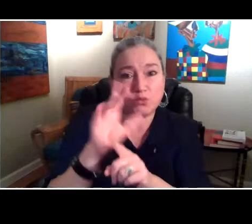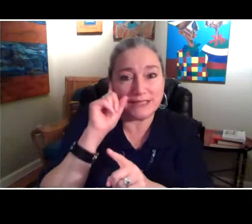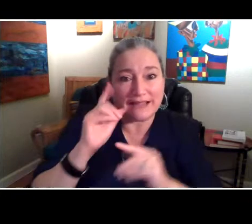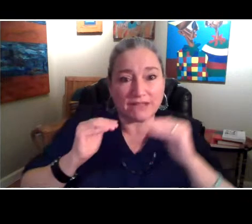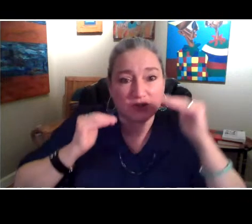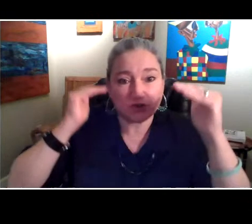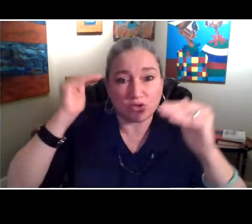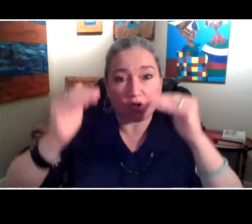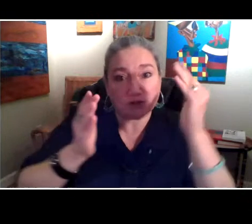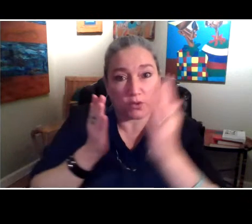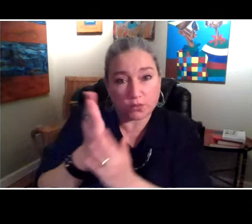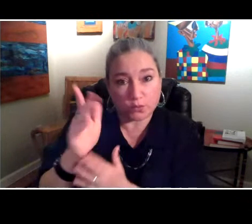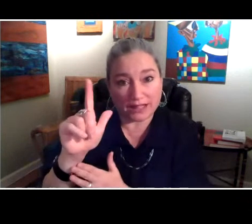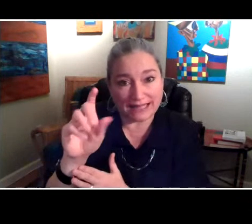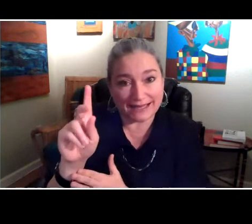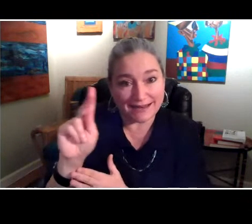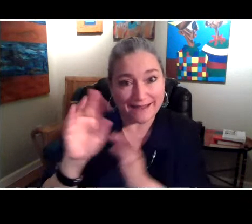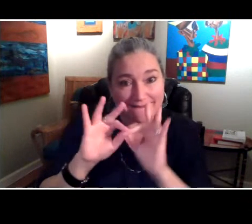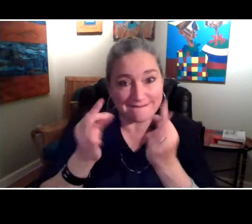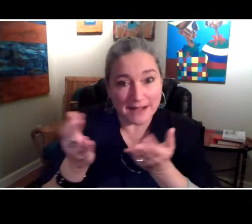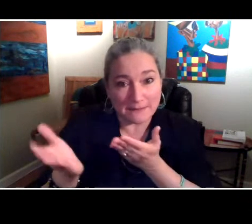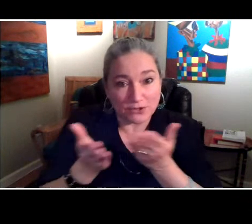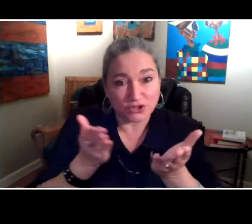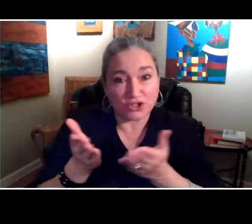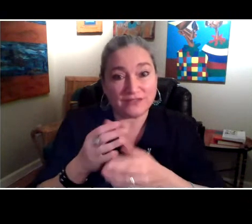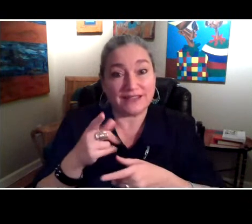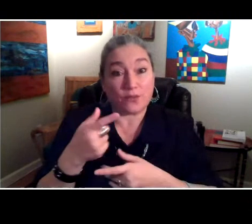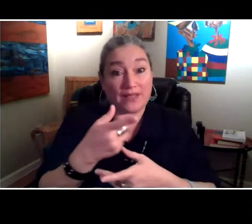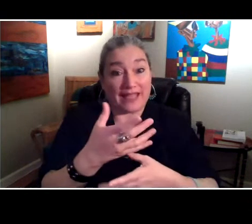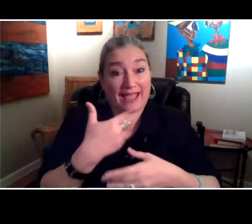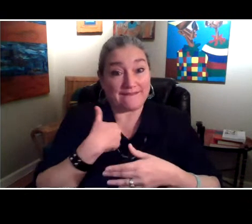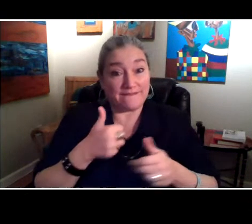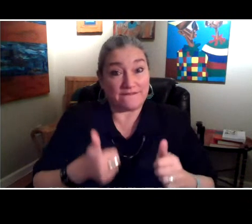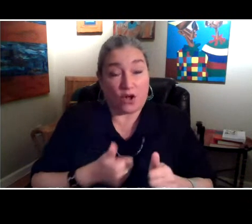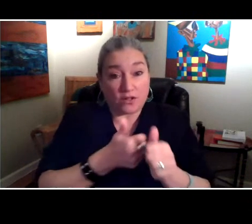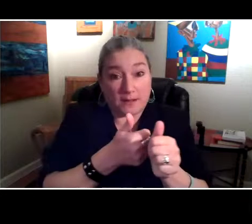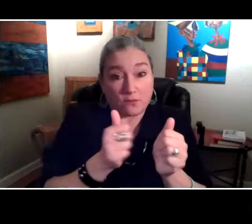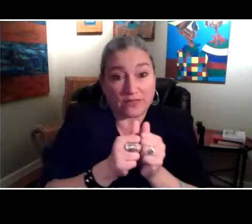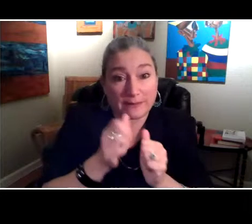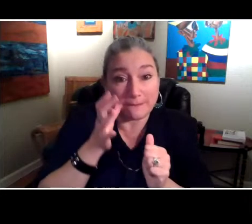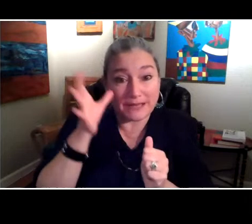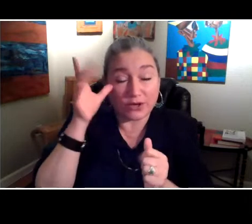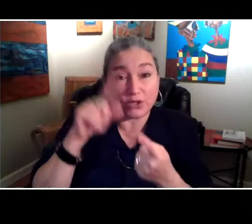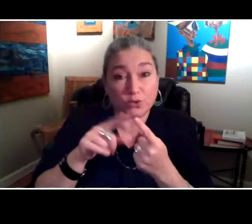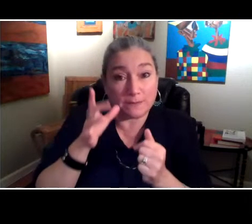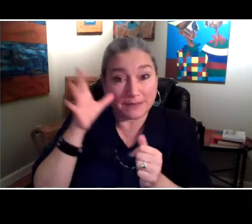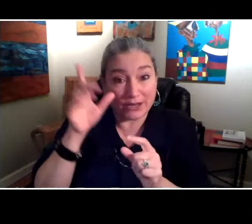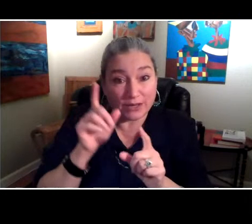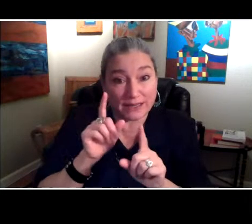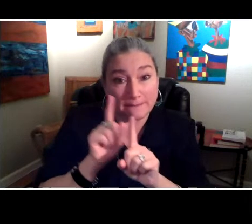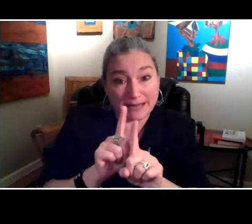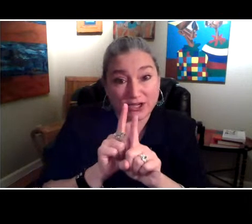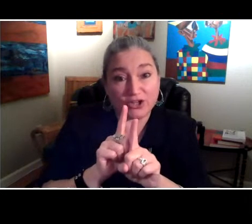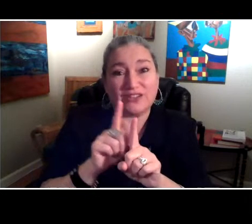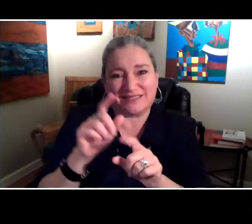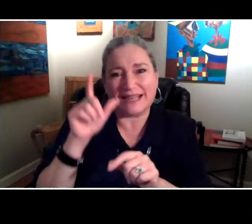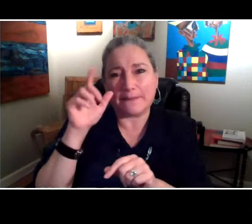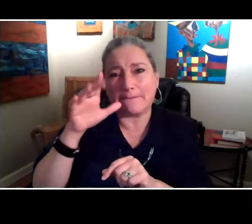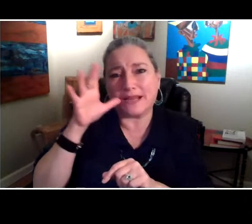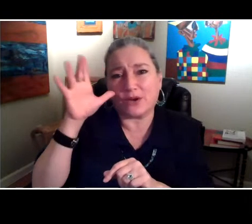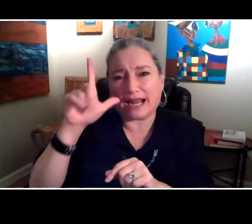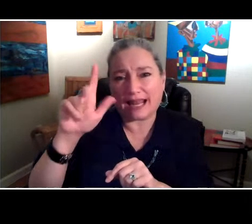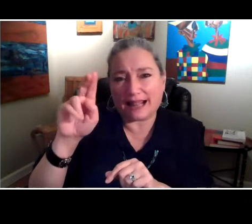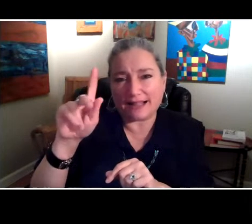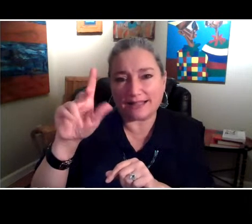opportunities. Amy shared, the families receive exposure to deaf adults at at the Lead K Family Service, when they have